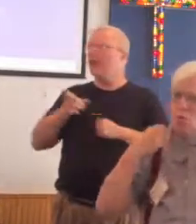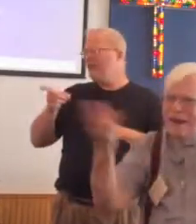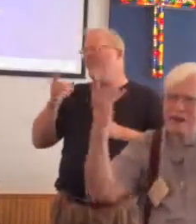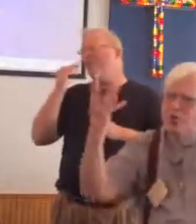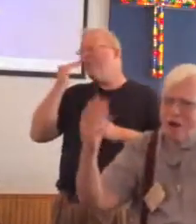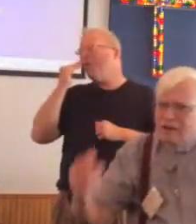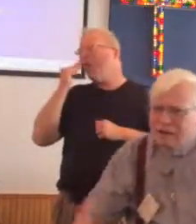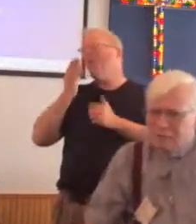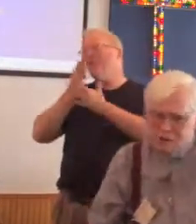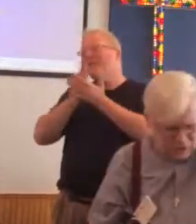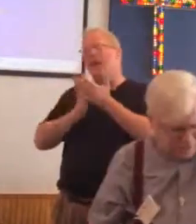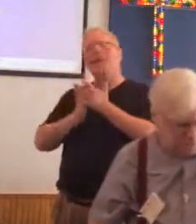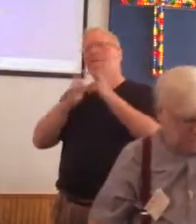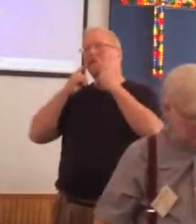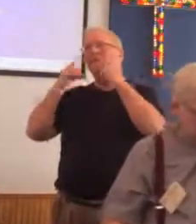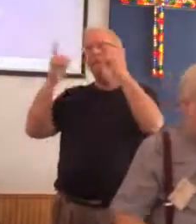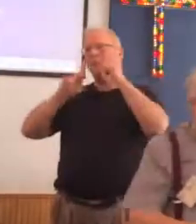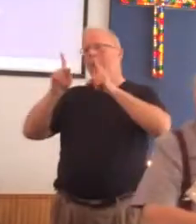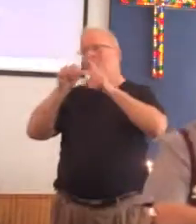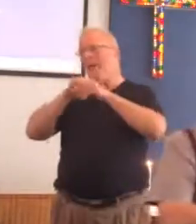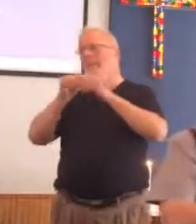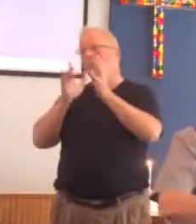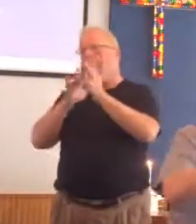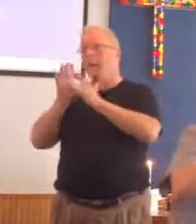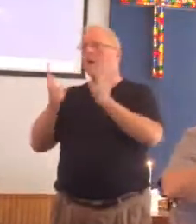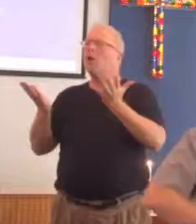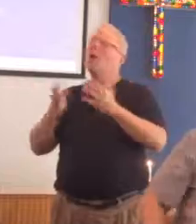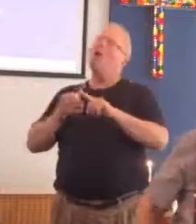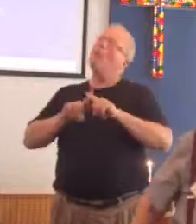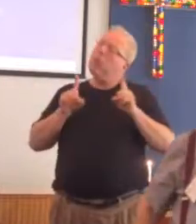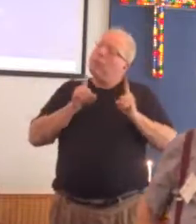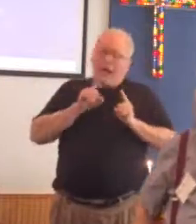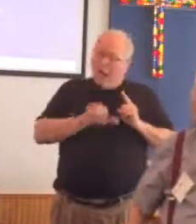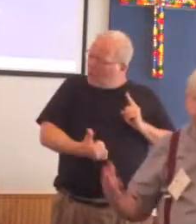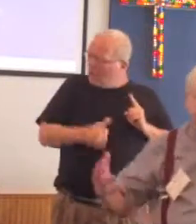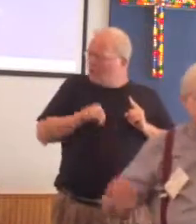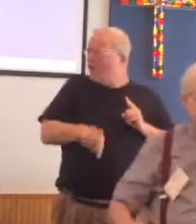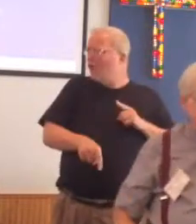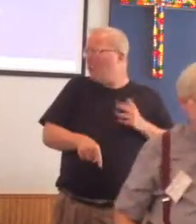come right to our lips. The ones we call heroes.